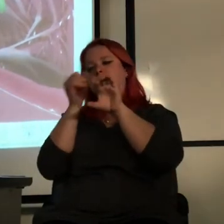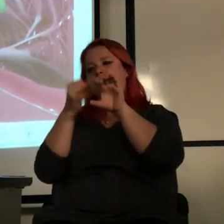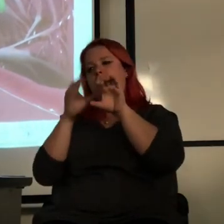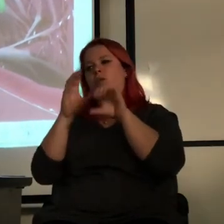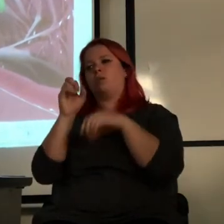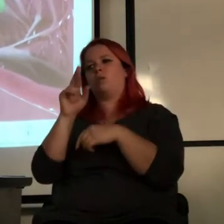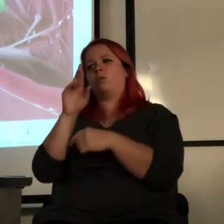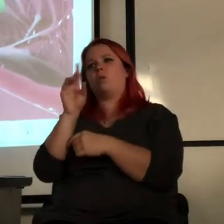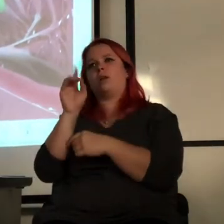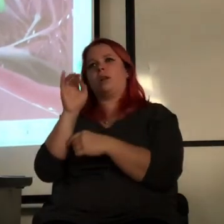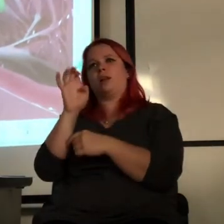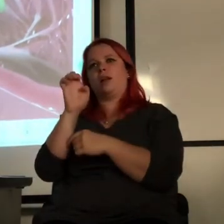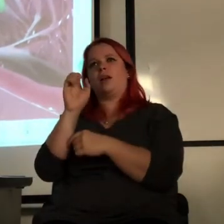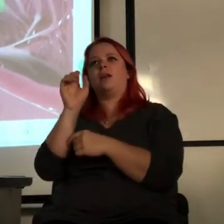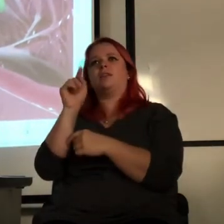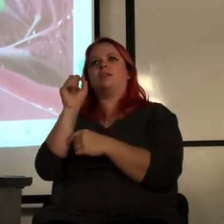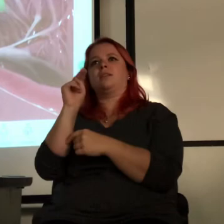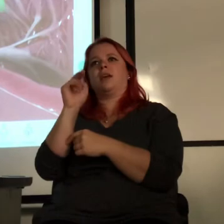that.